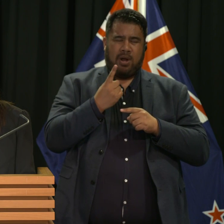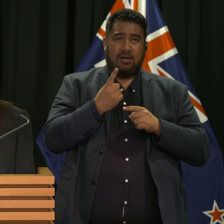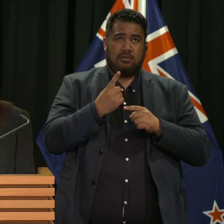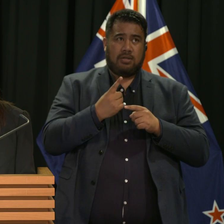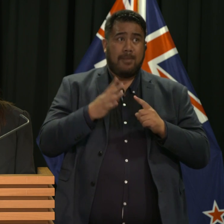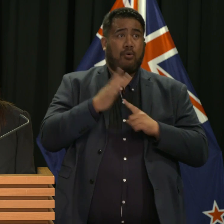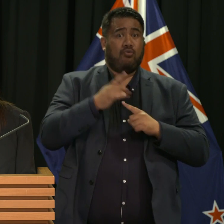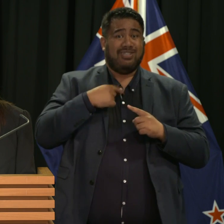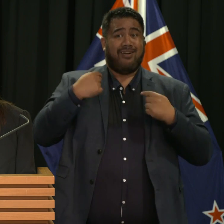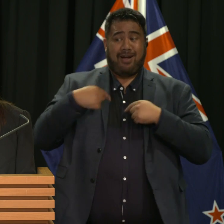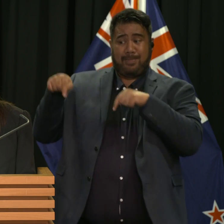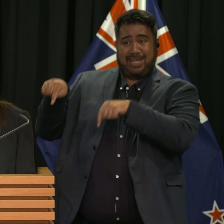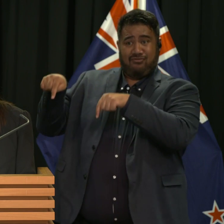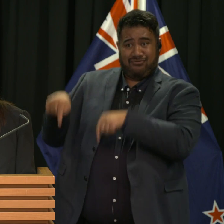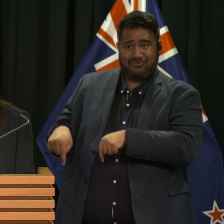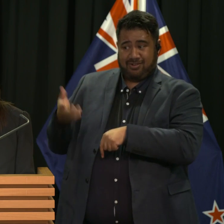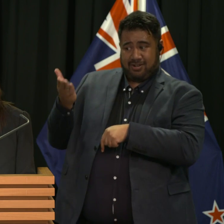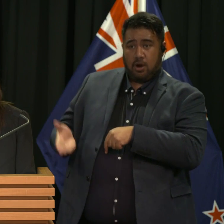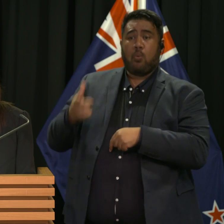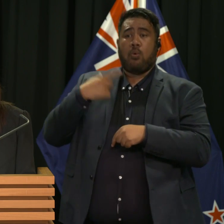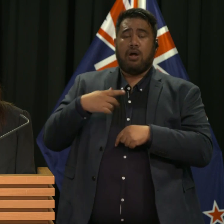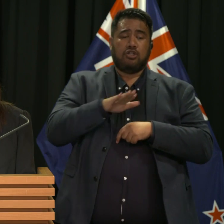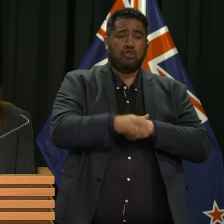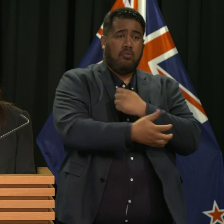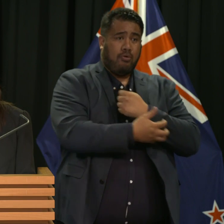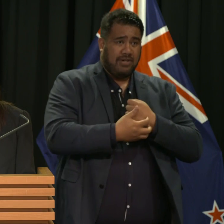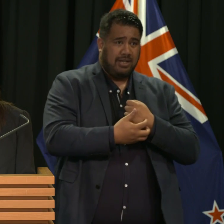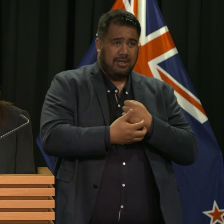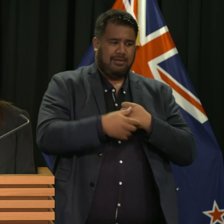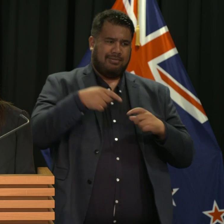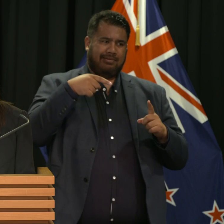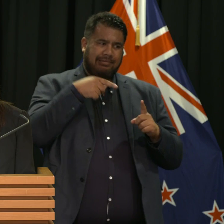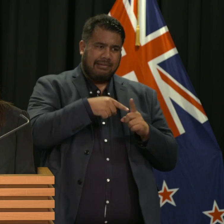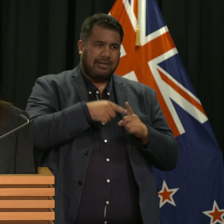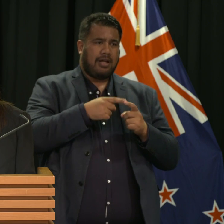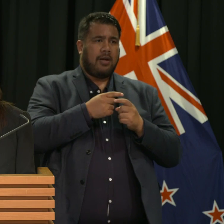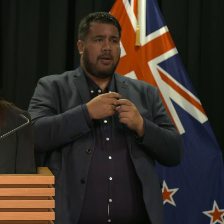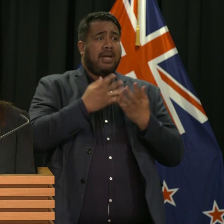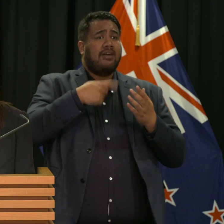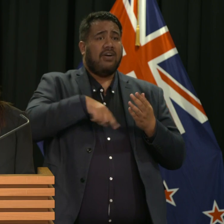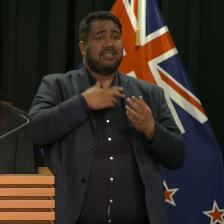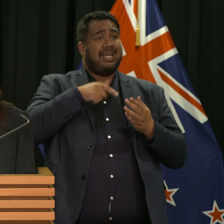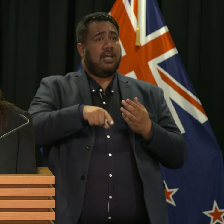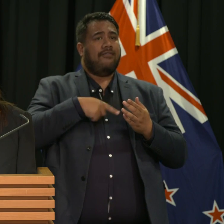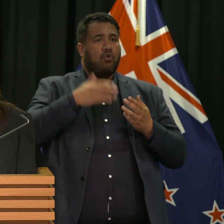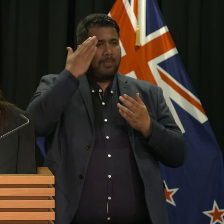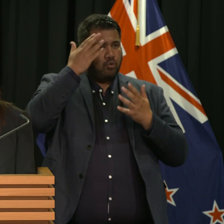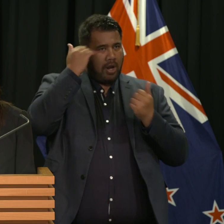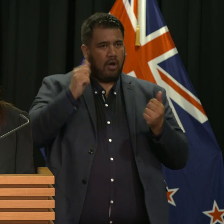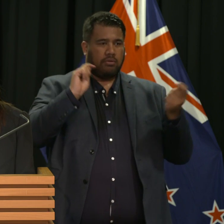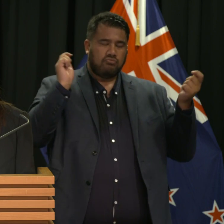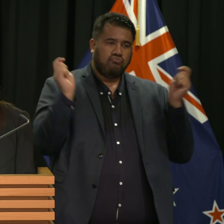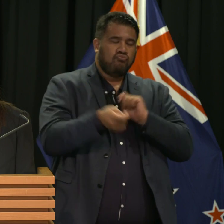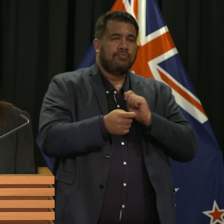reasons that I am here is child poverty. One of the reasons many of us are here is reforming mental health. is